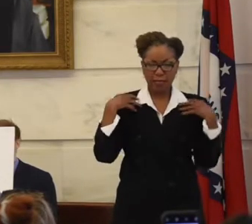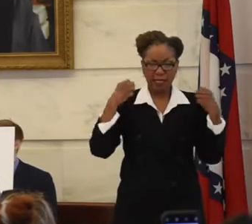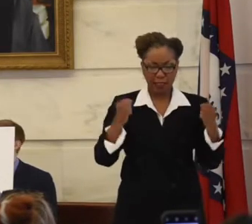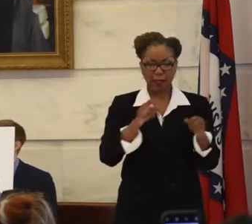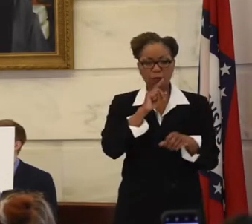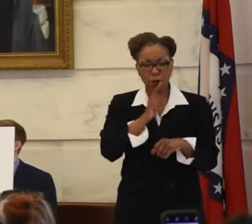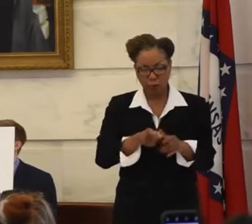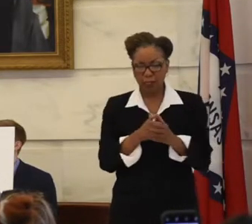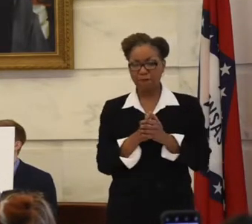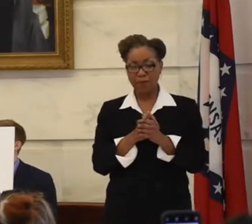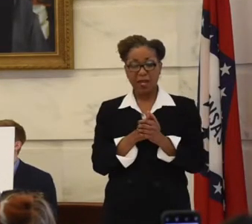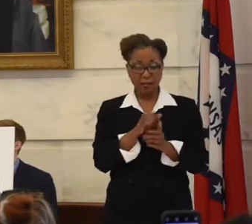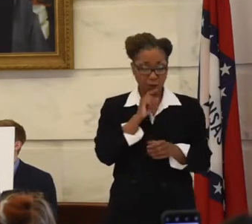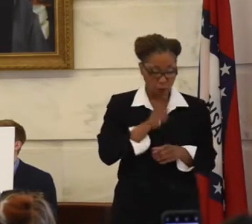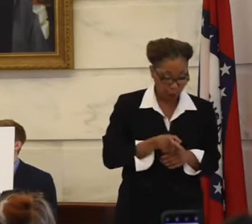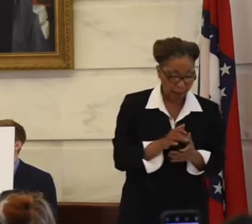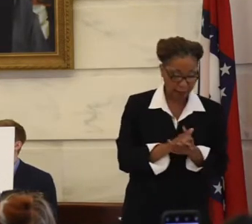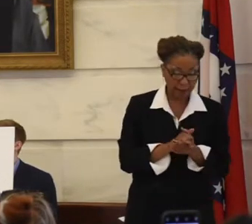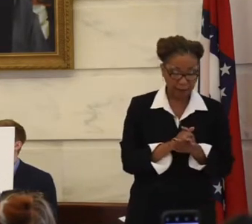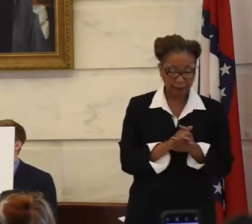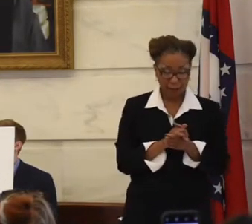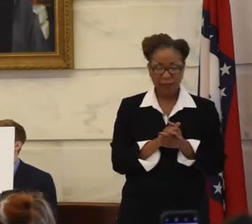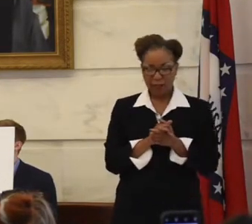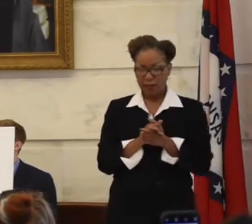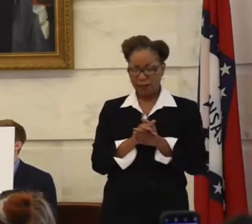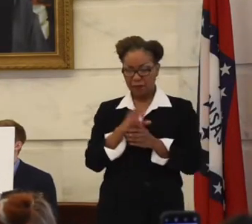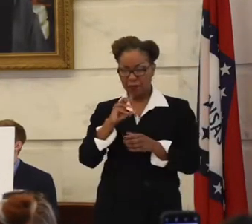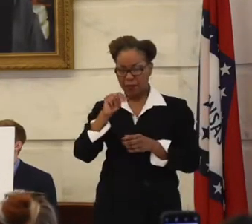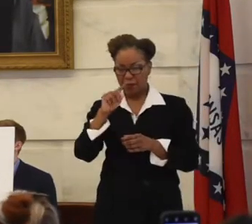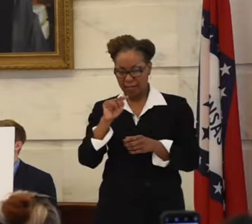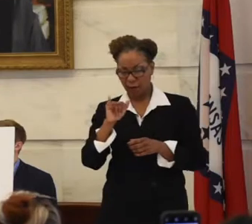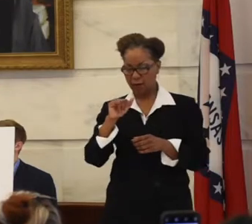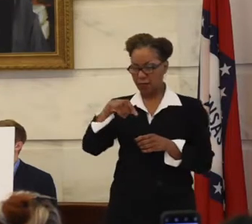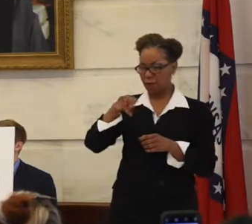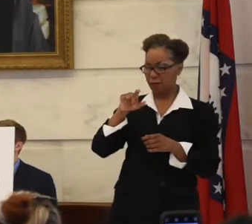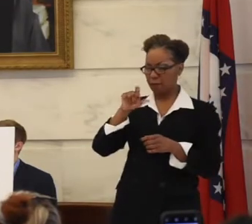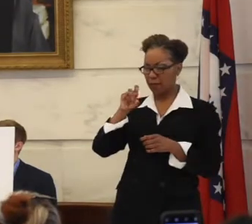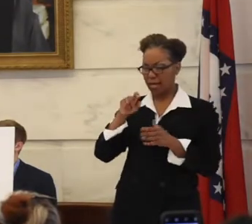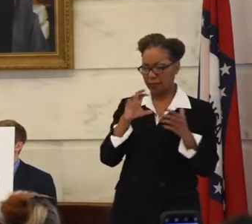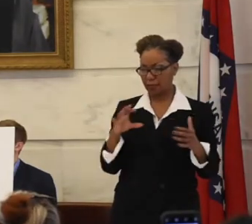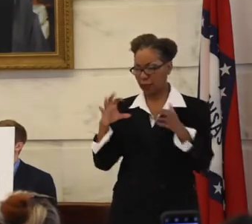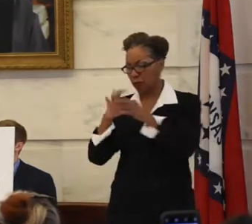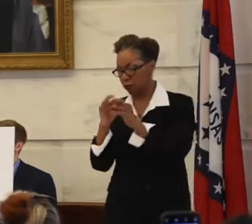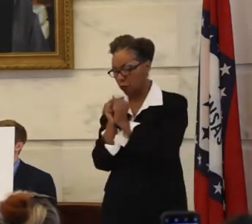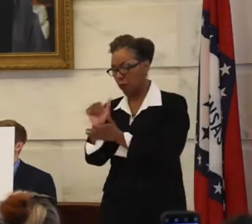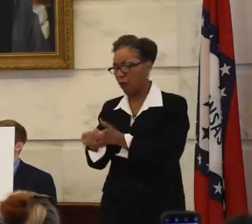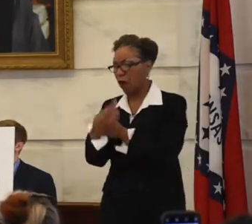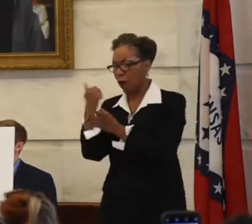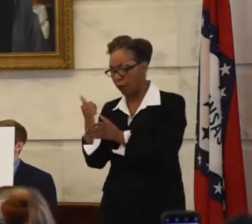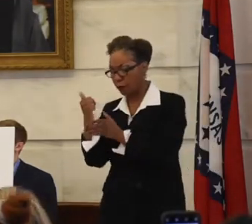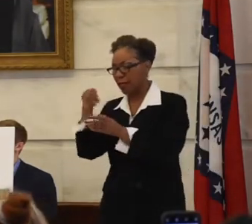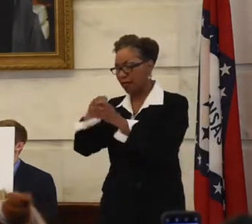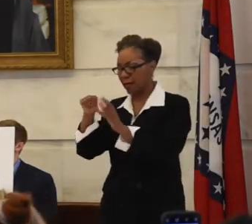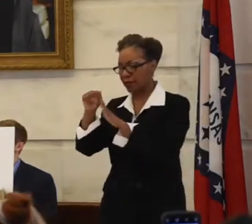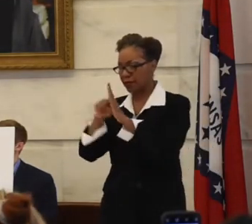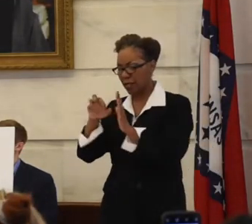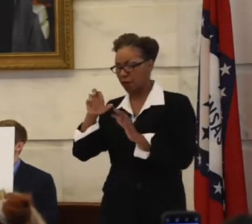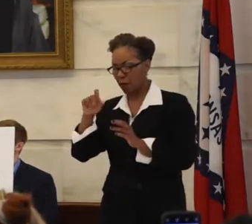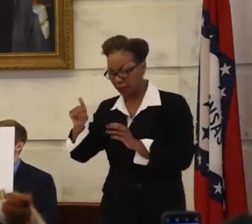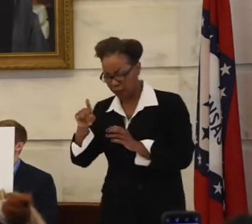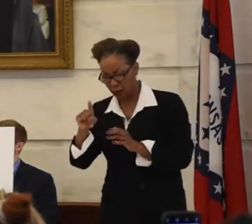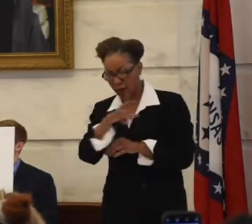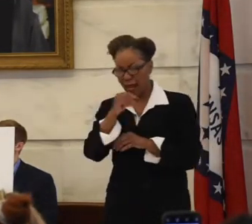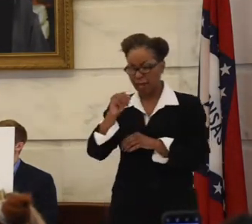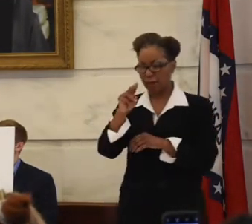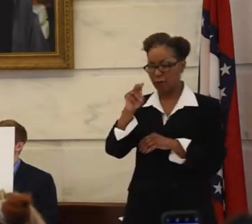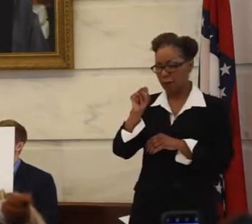reality. And whereas the County of Pulaski, in conjunction with others throughout the state of Arkansas and